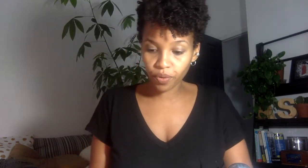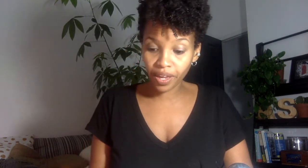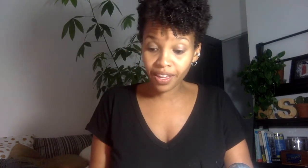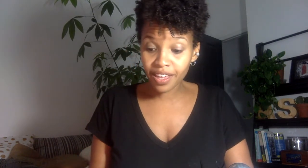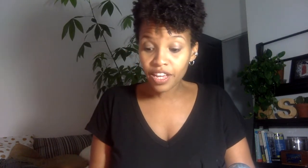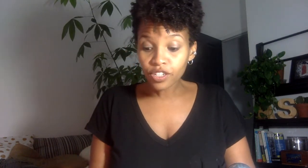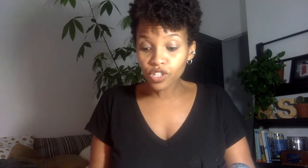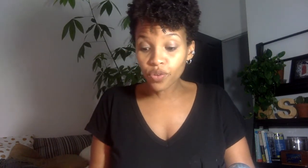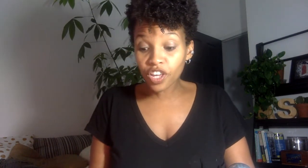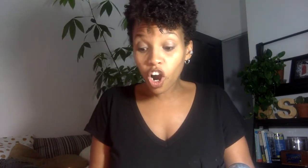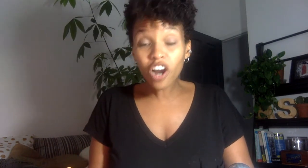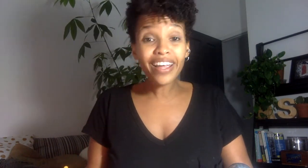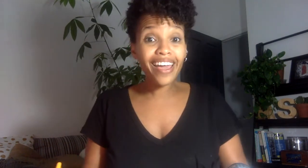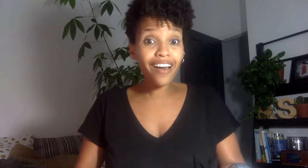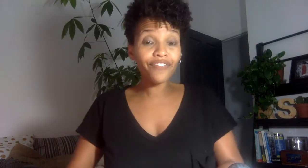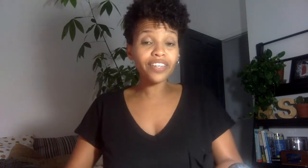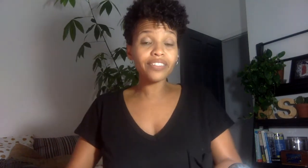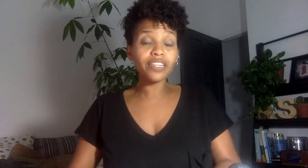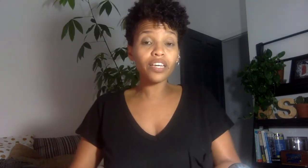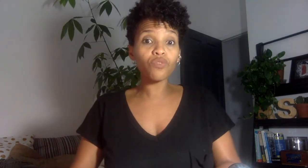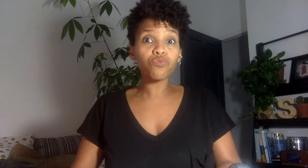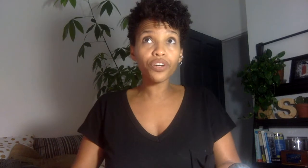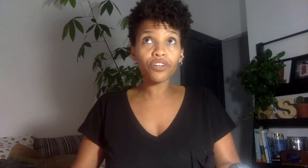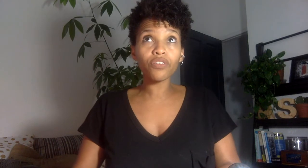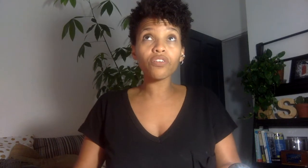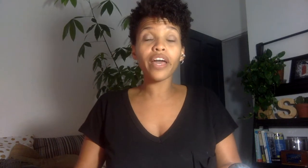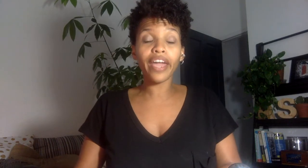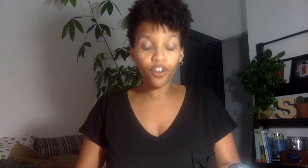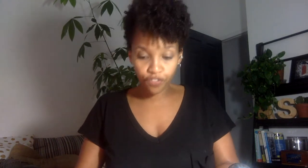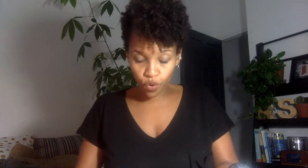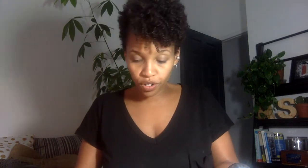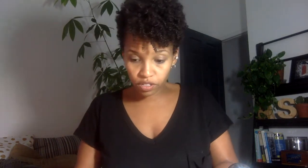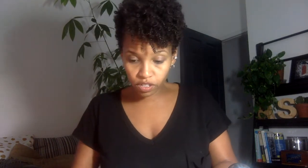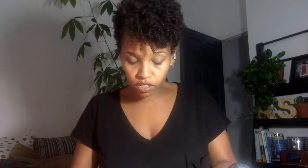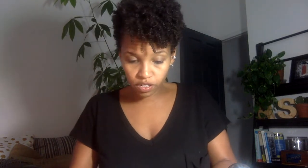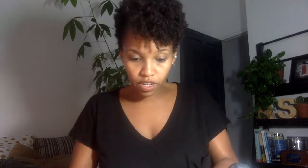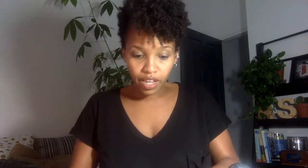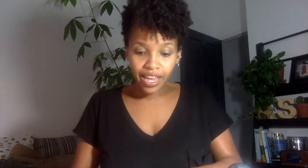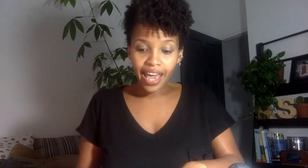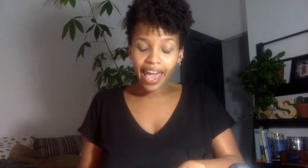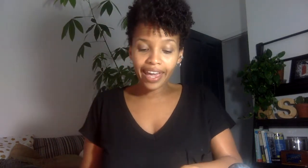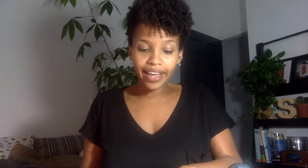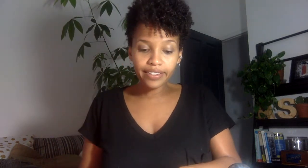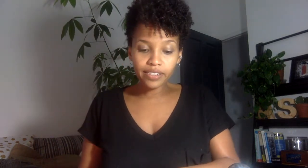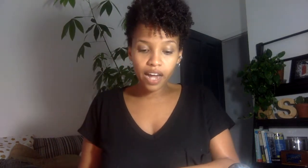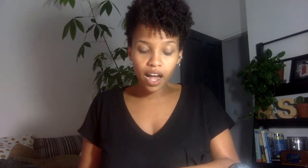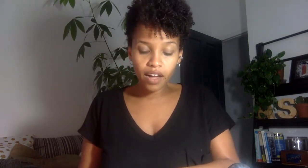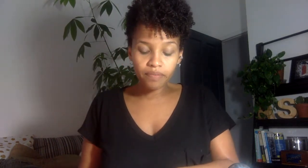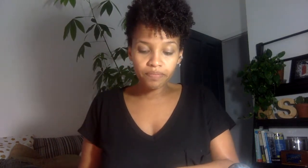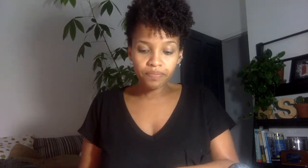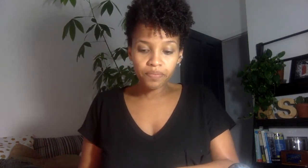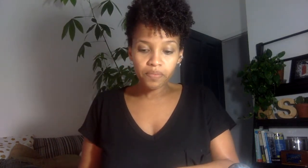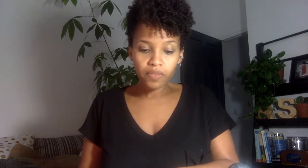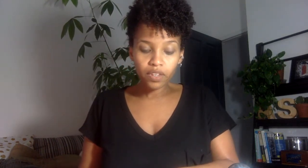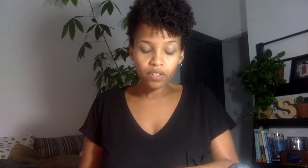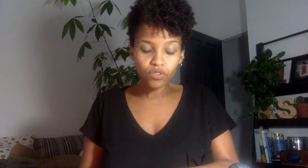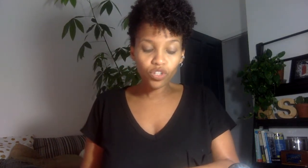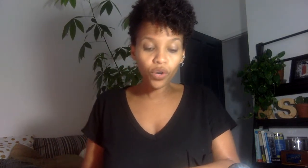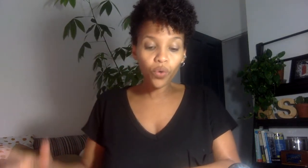Okay, so the RAF is the Royal Air Force, and so what